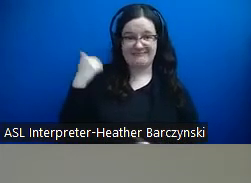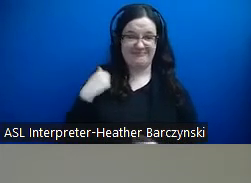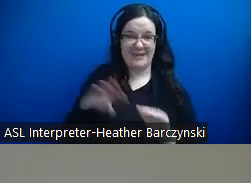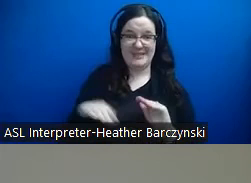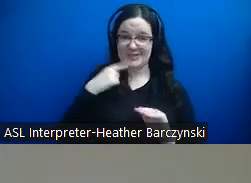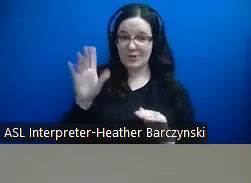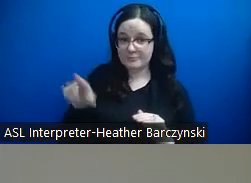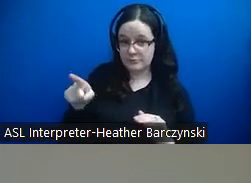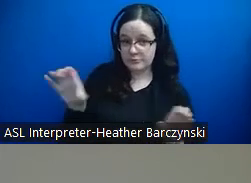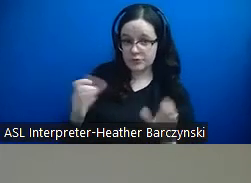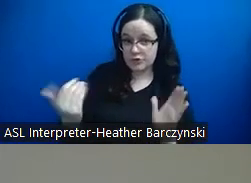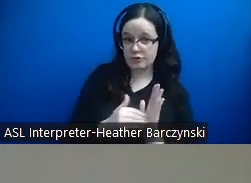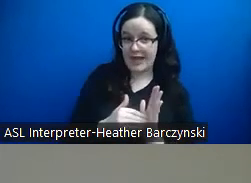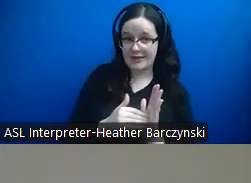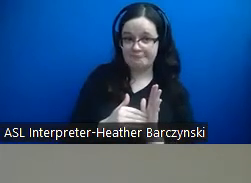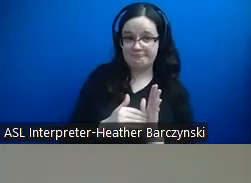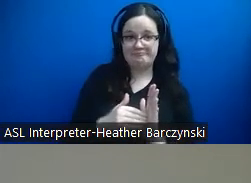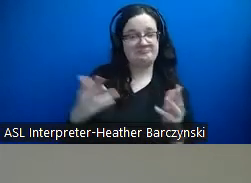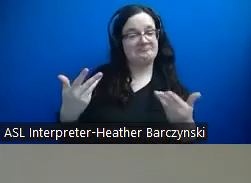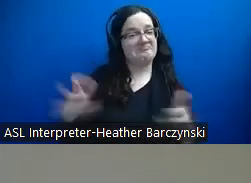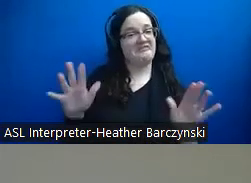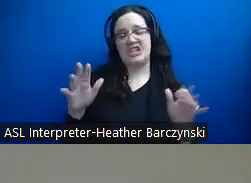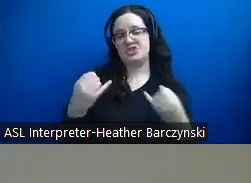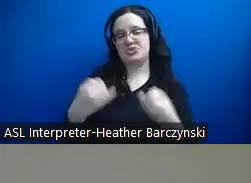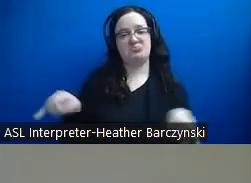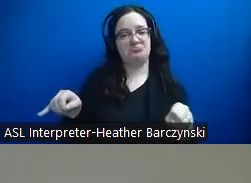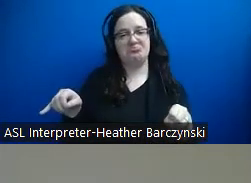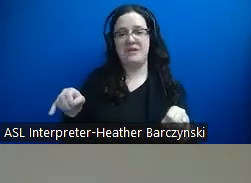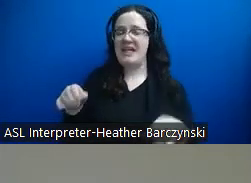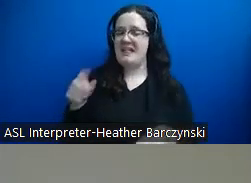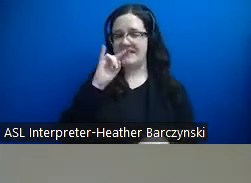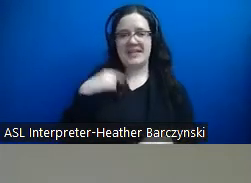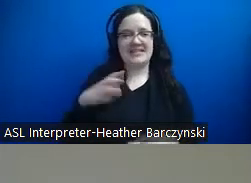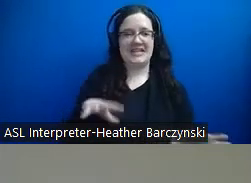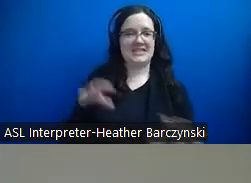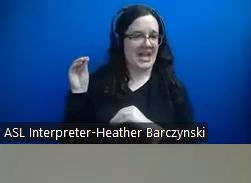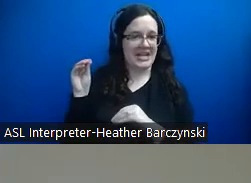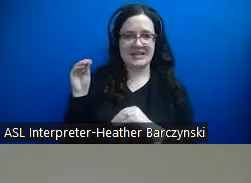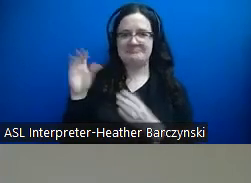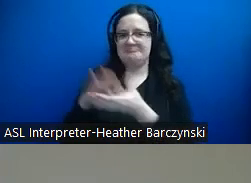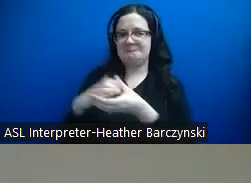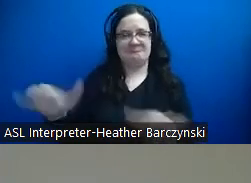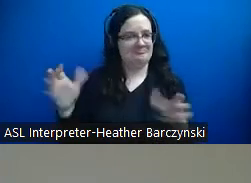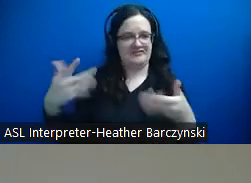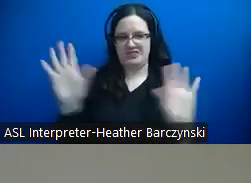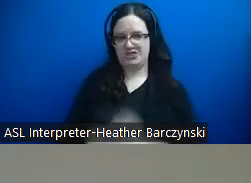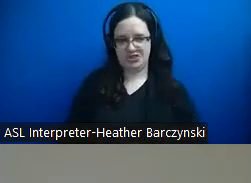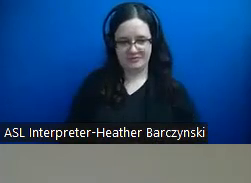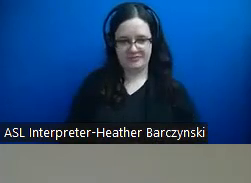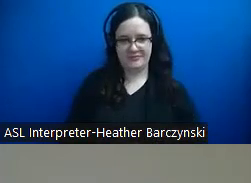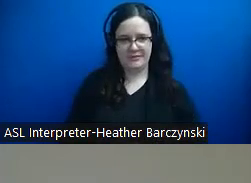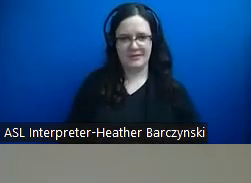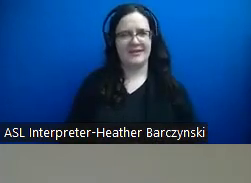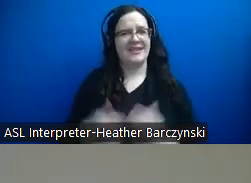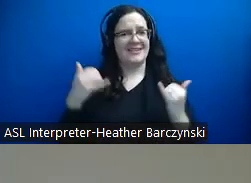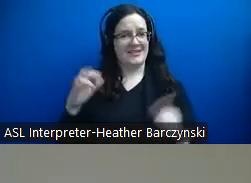he were to do this again, that's it. I would take the kids, I would leave, and then our marriage would be over. So this time around, at first it was so hard